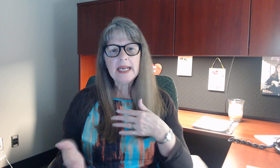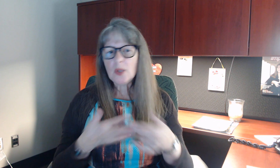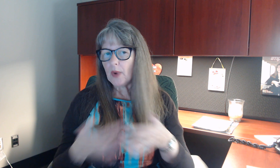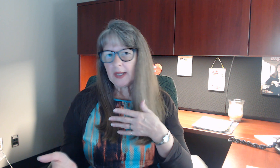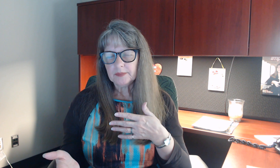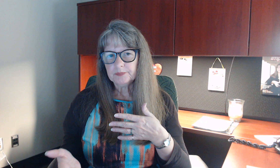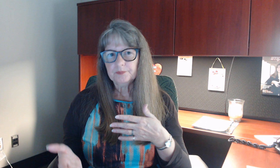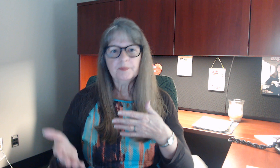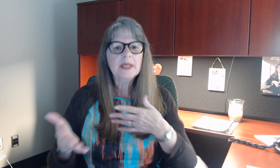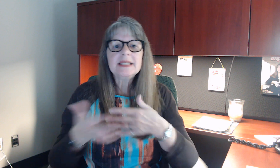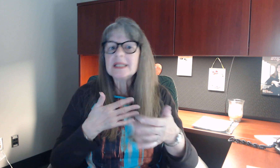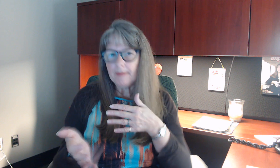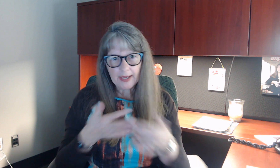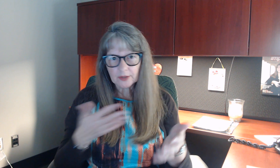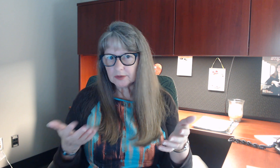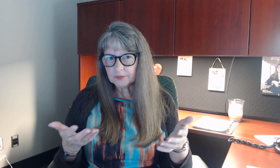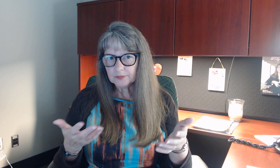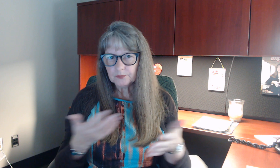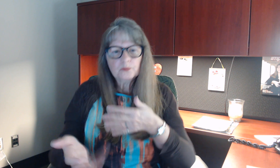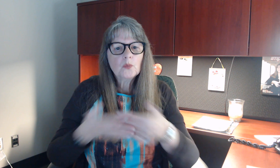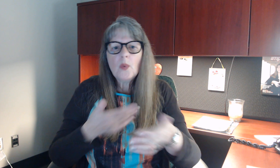anyway, it doesn't matter. Whatever.